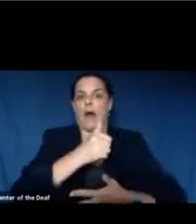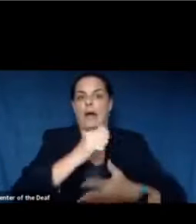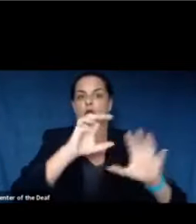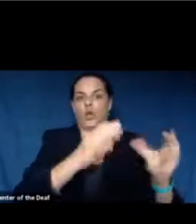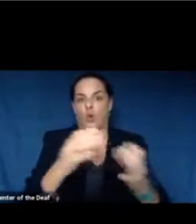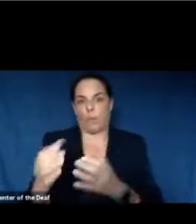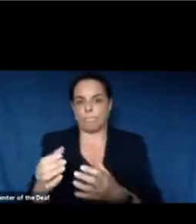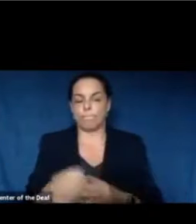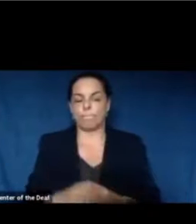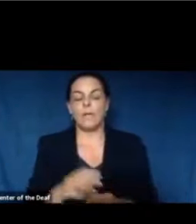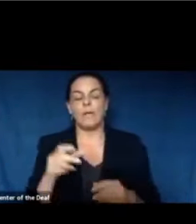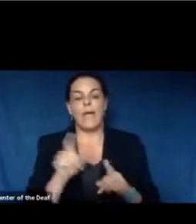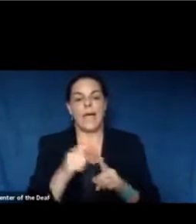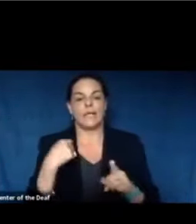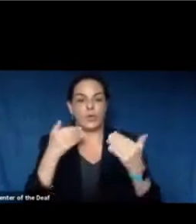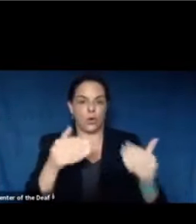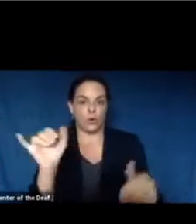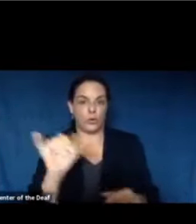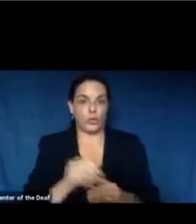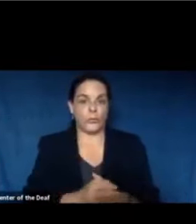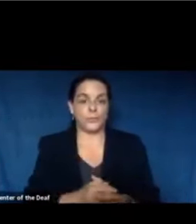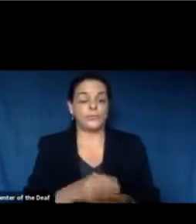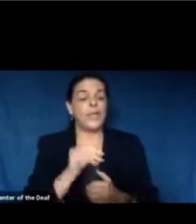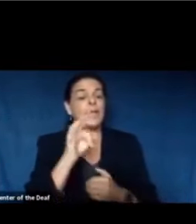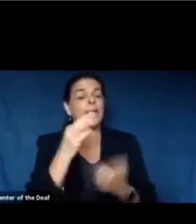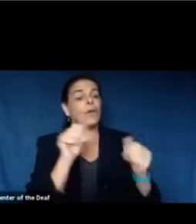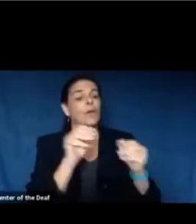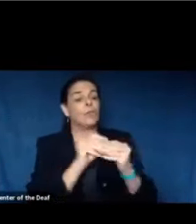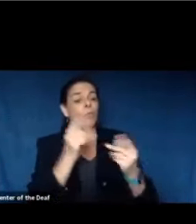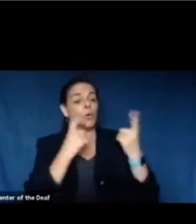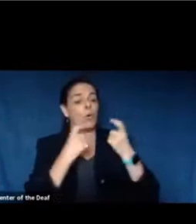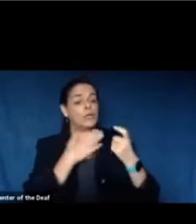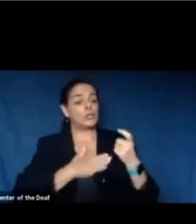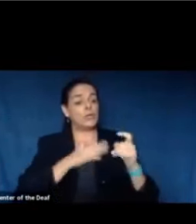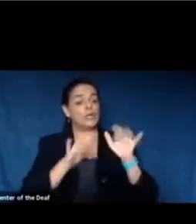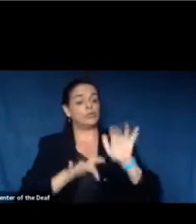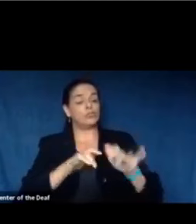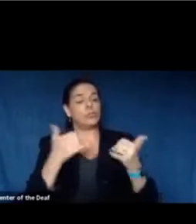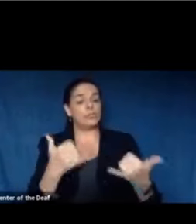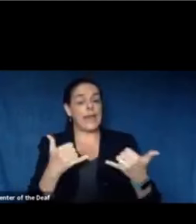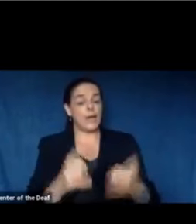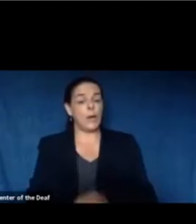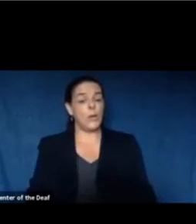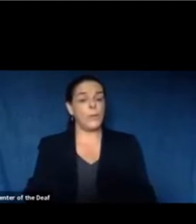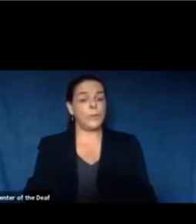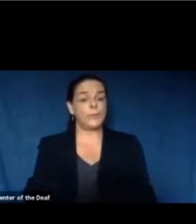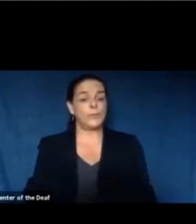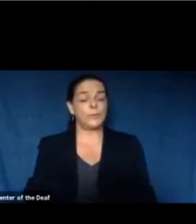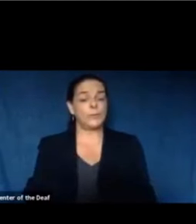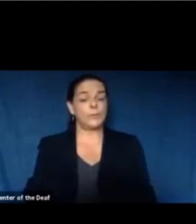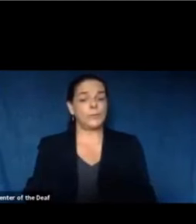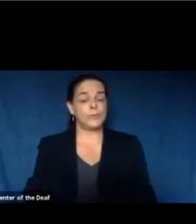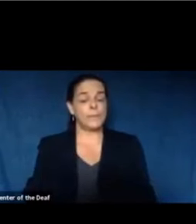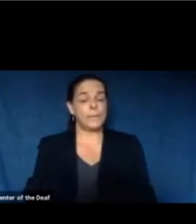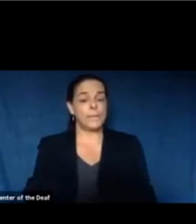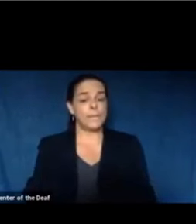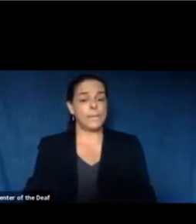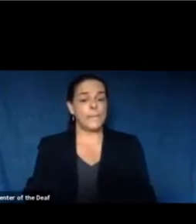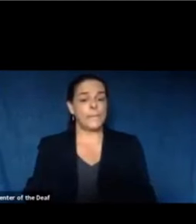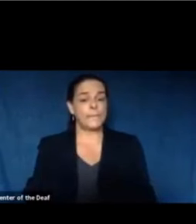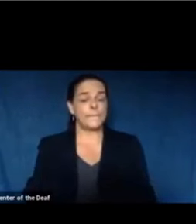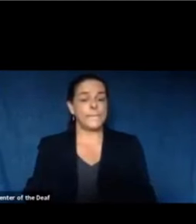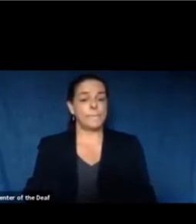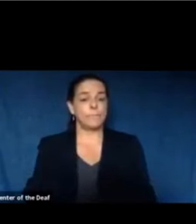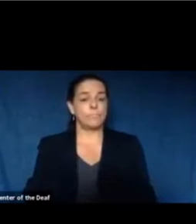well. If there are any other questions, if you'll please submit them into the chat feature, the media will submit them into the chat feature. We'll get those answered.